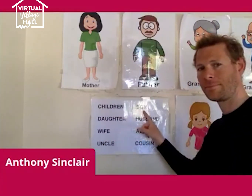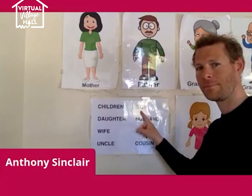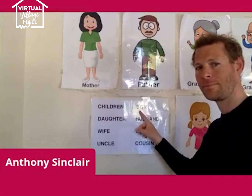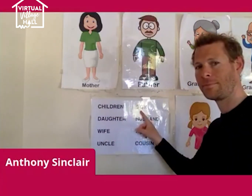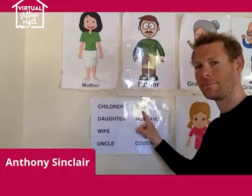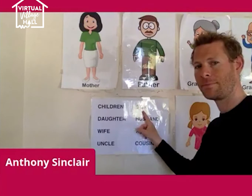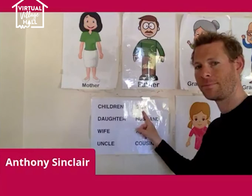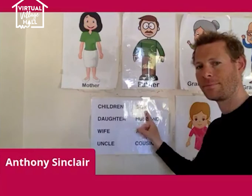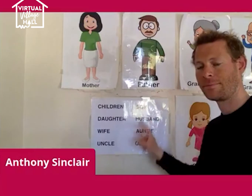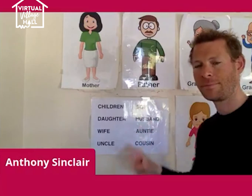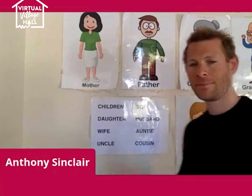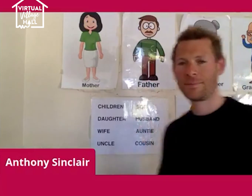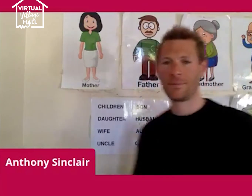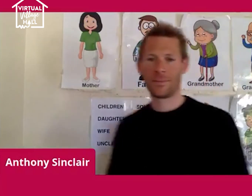Son.